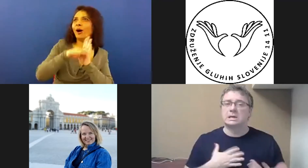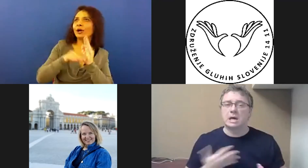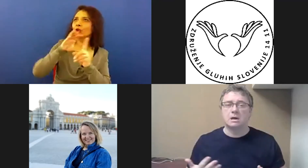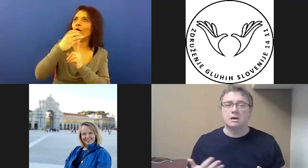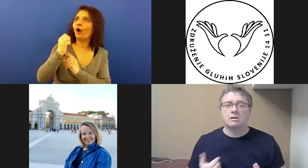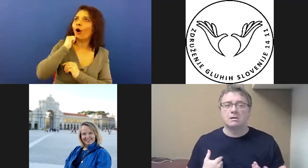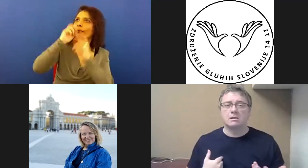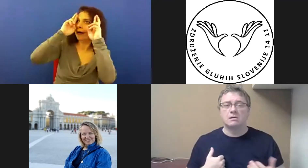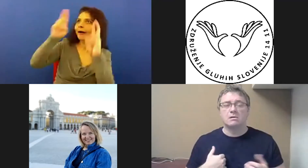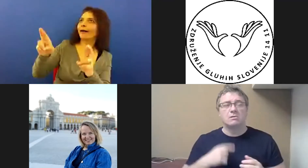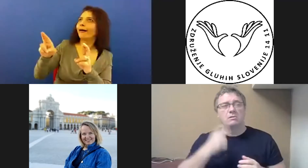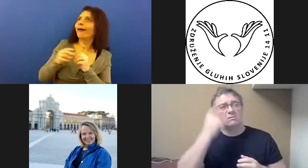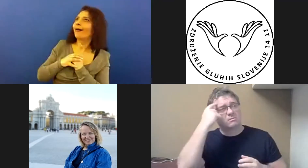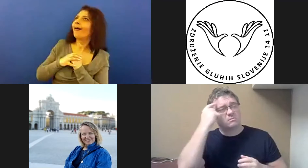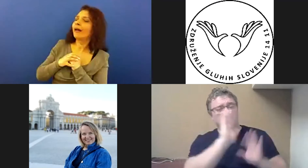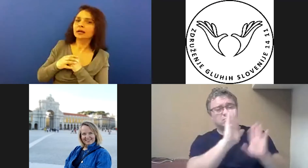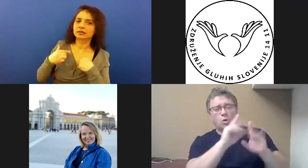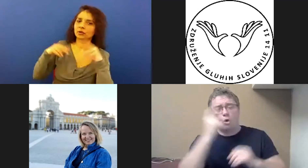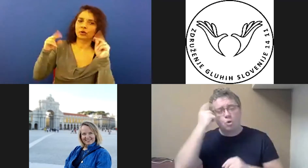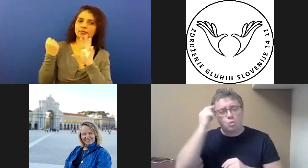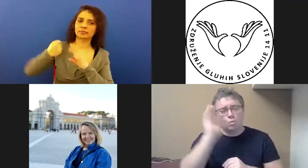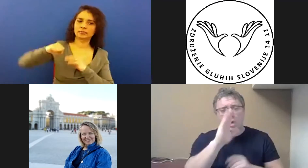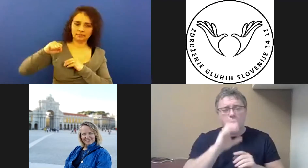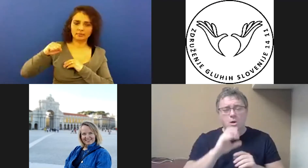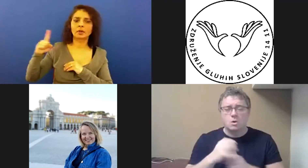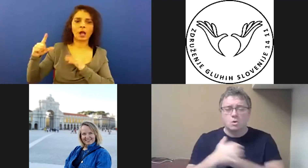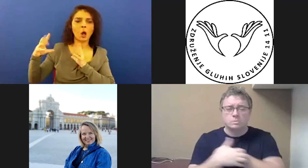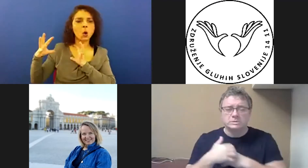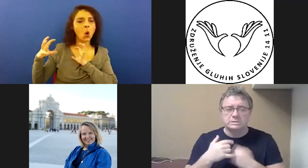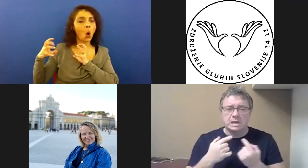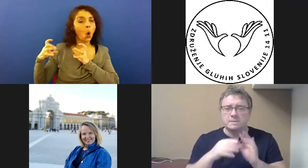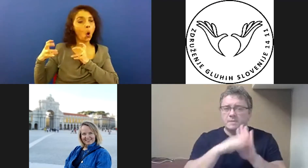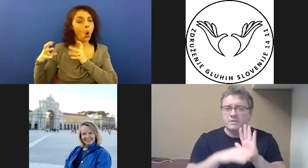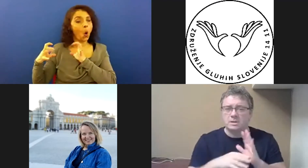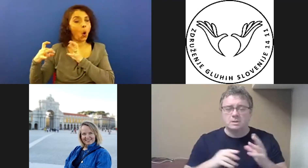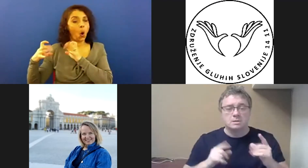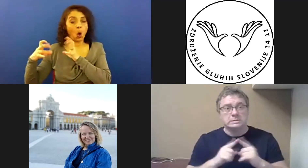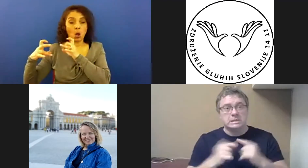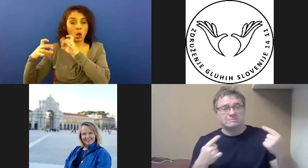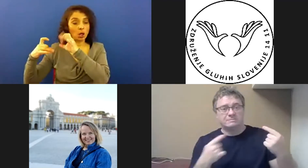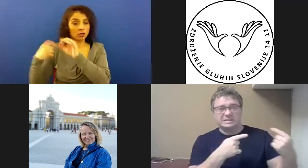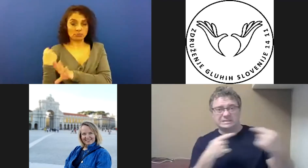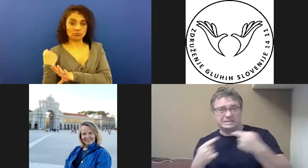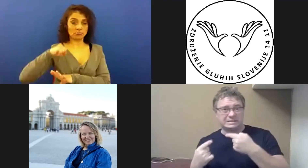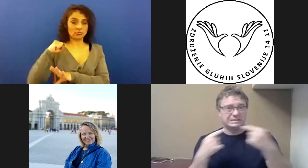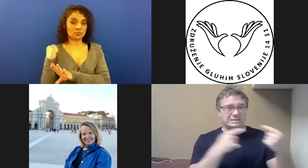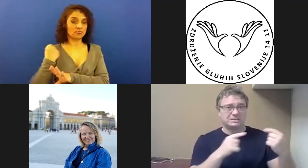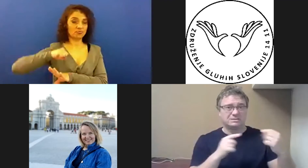felt life was wasted. Just because for cultural reasons, my brother held that position in the family.